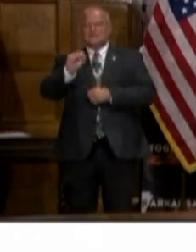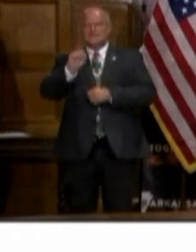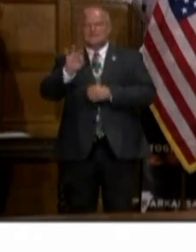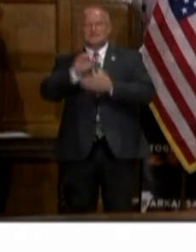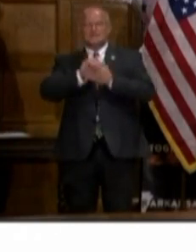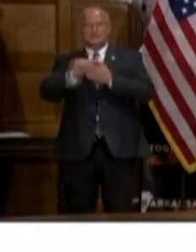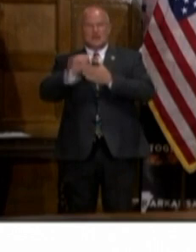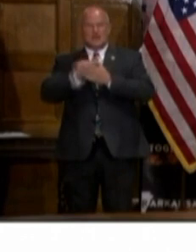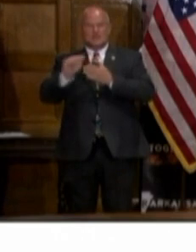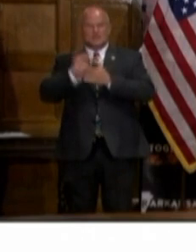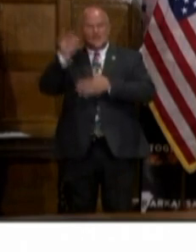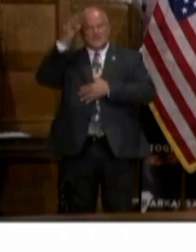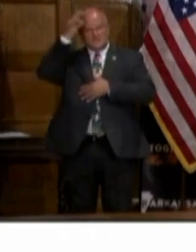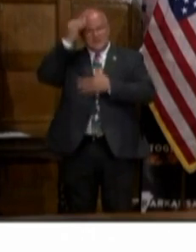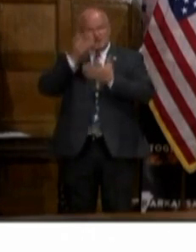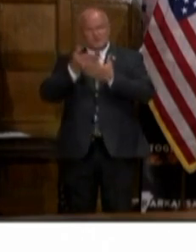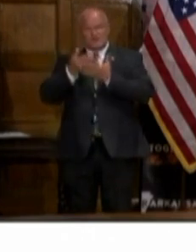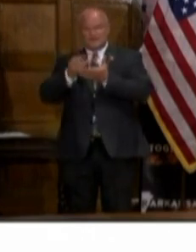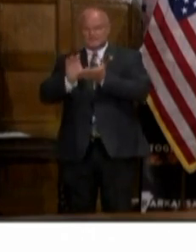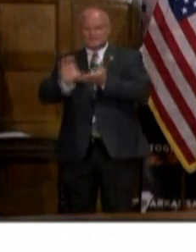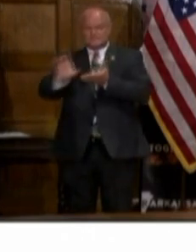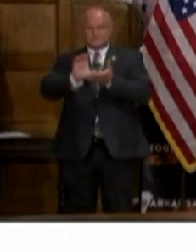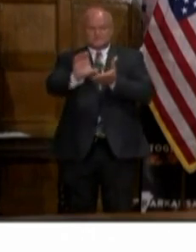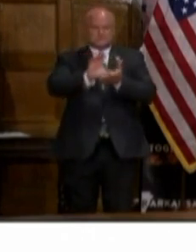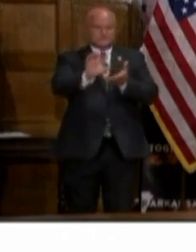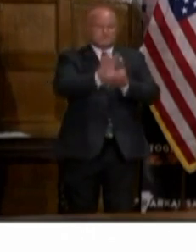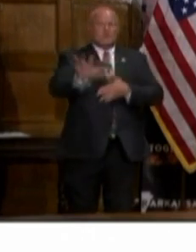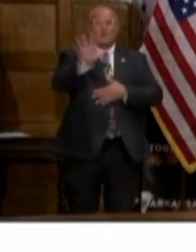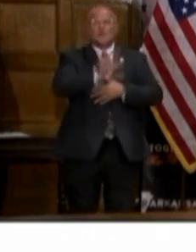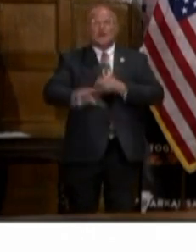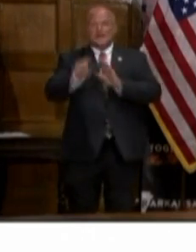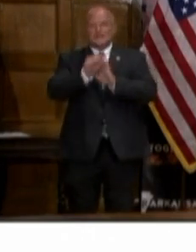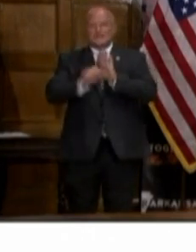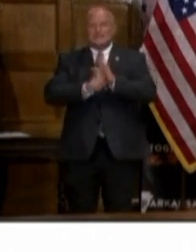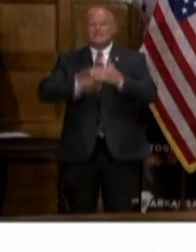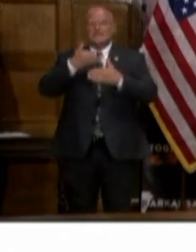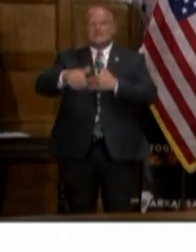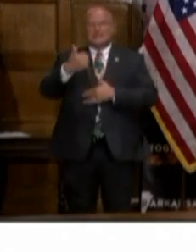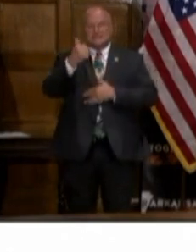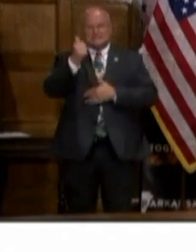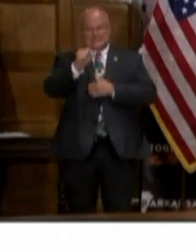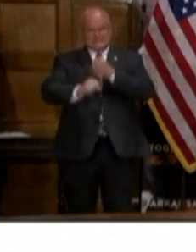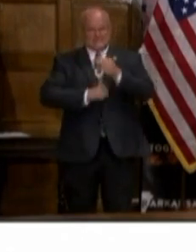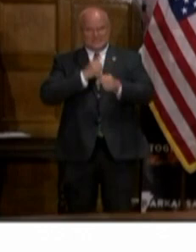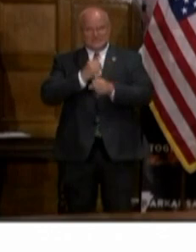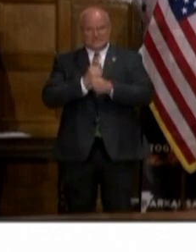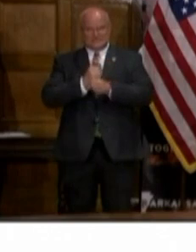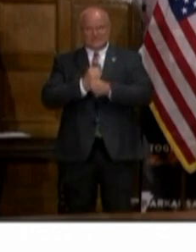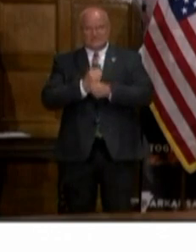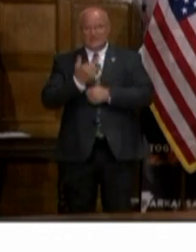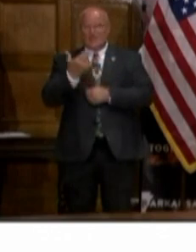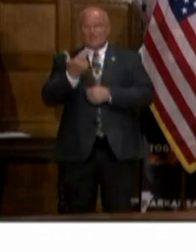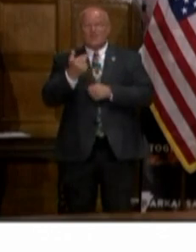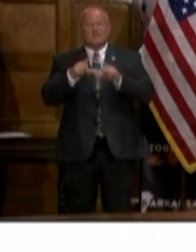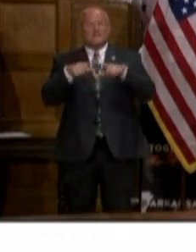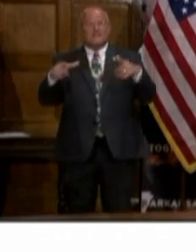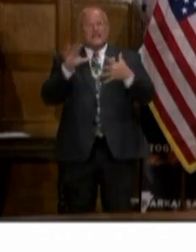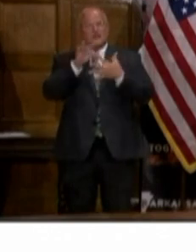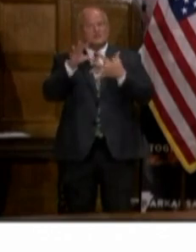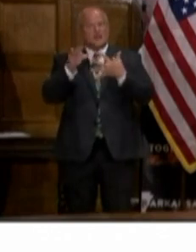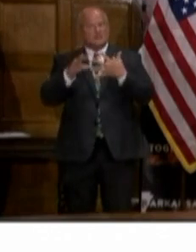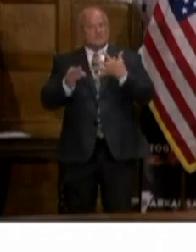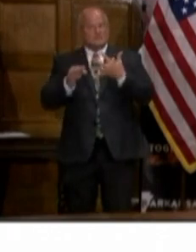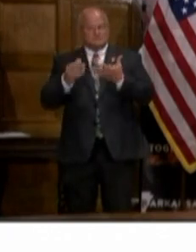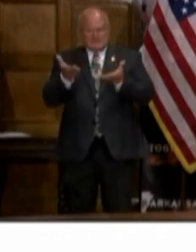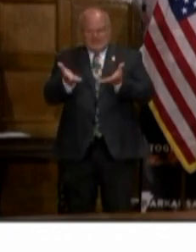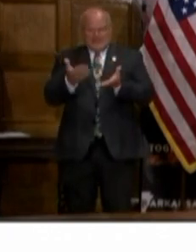federal funding will be allocated to communities across the state for the next 10 years. 13 language options are